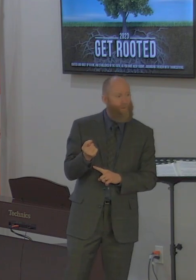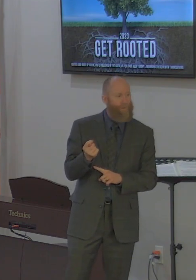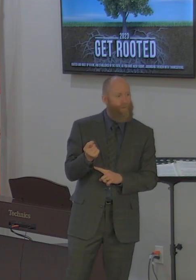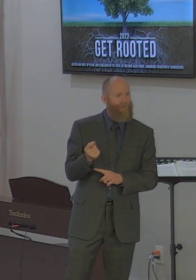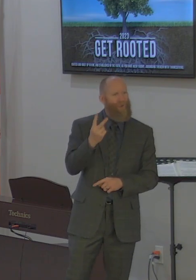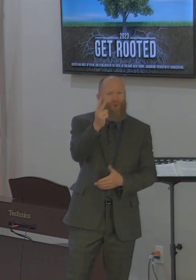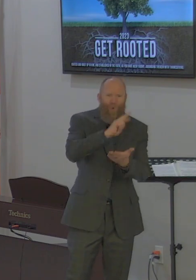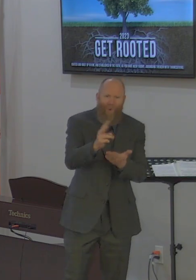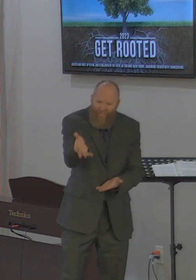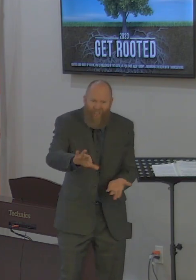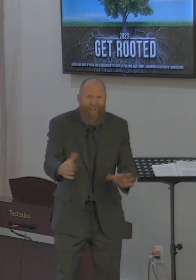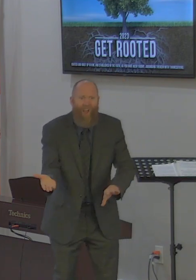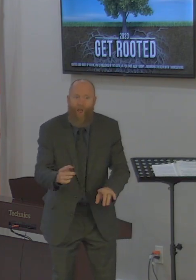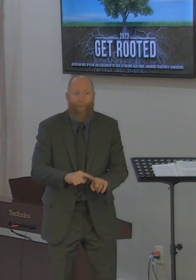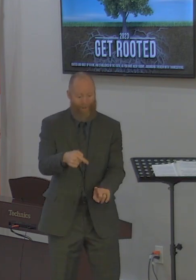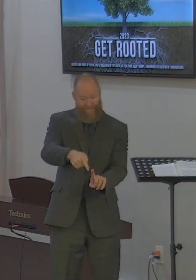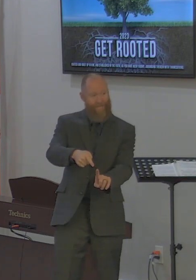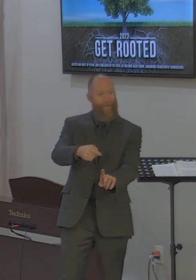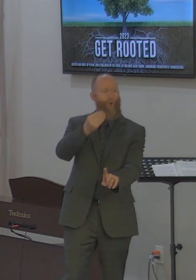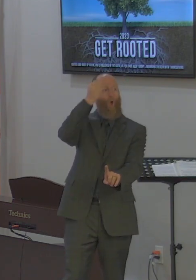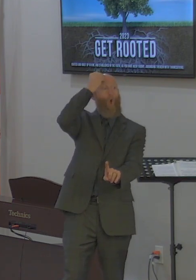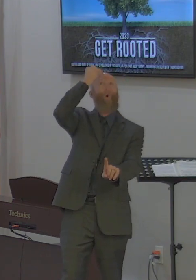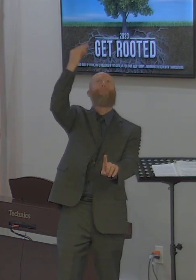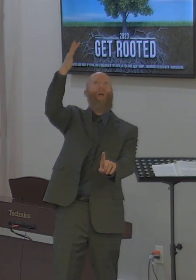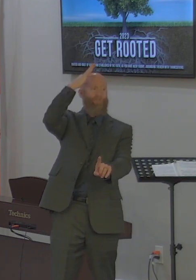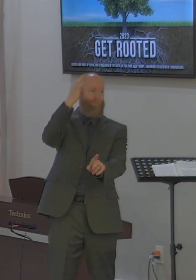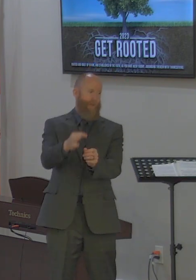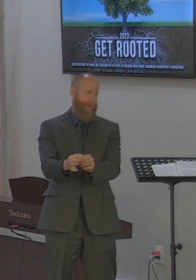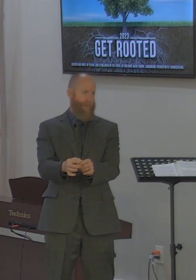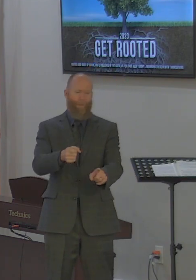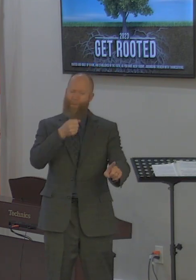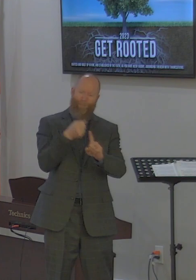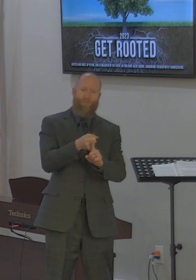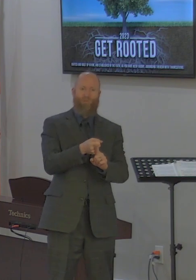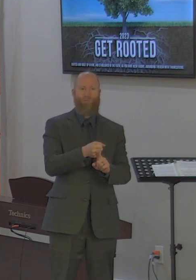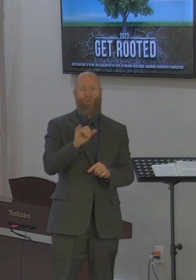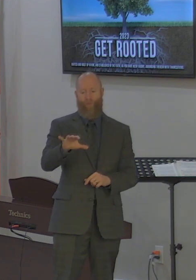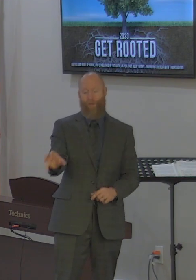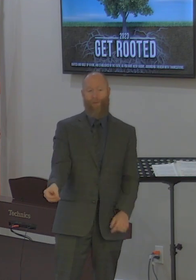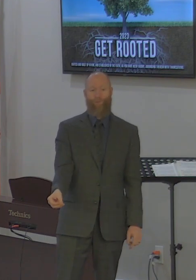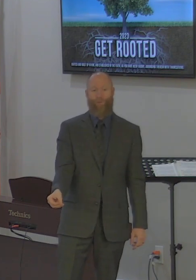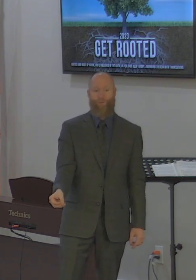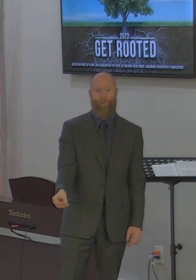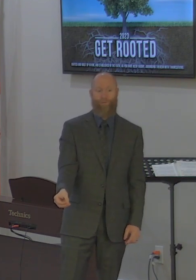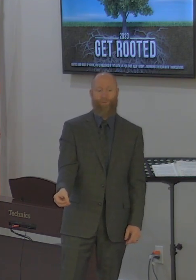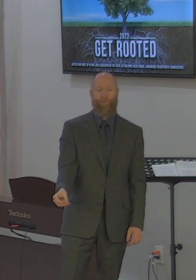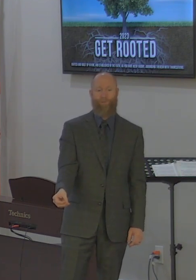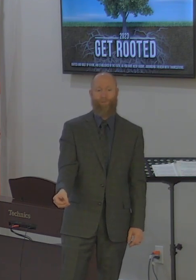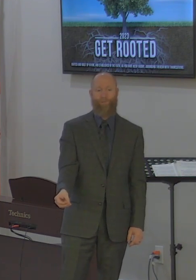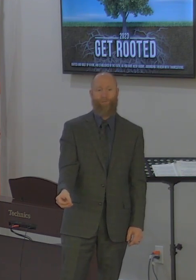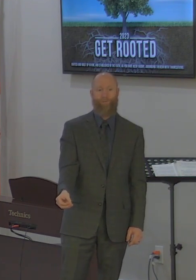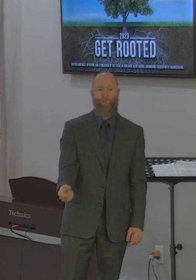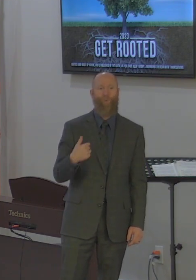man said, I'm going to obey God. I'm going to have faith in God. All